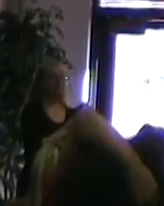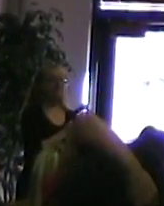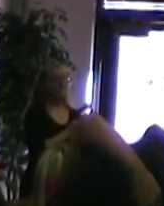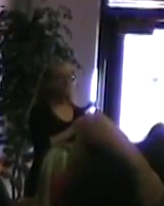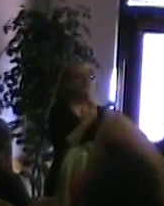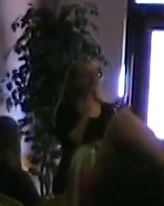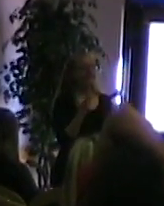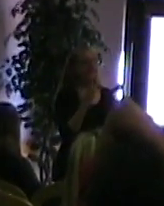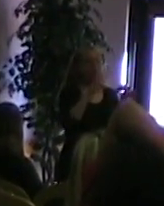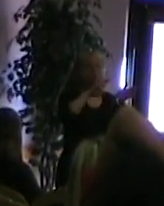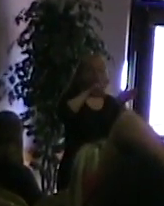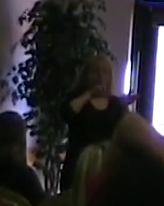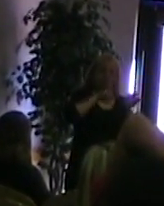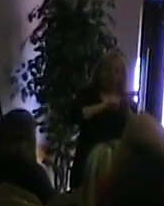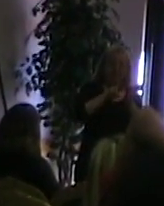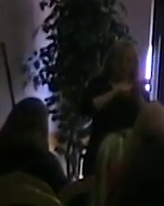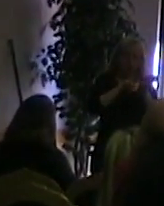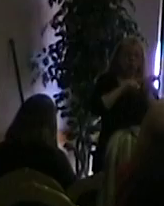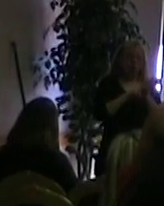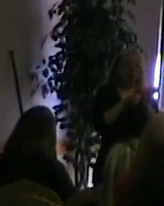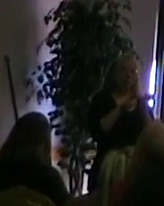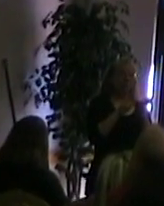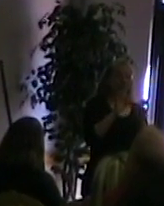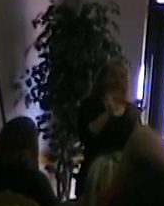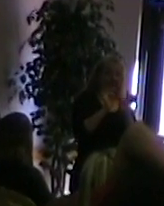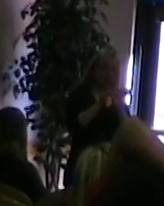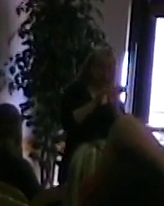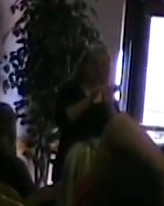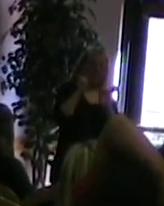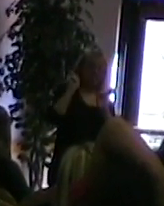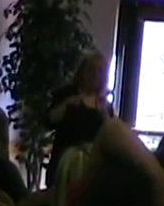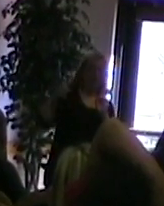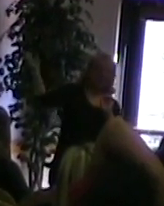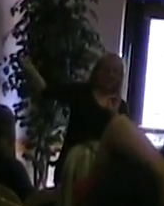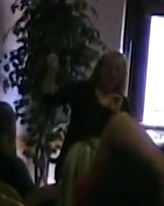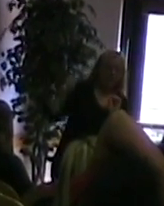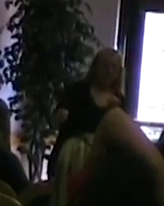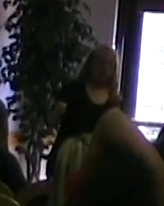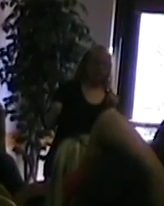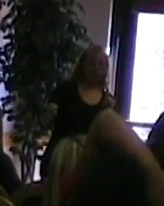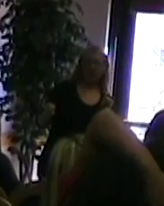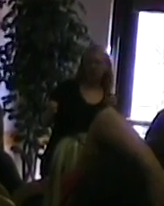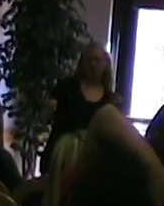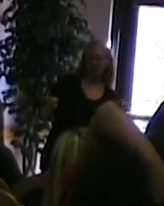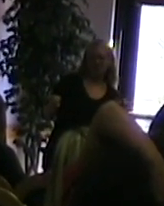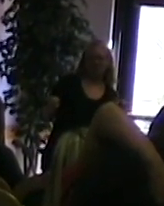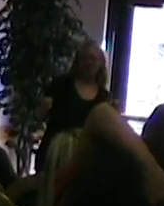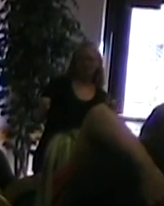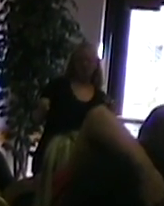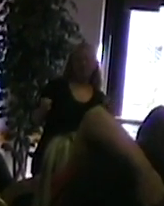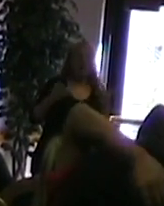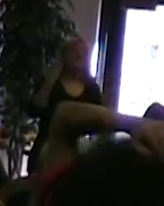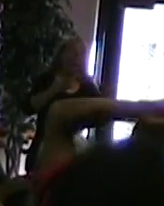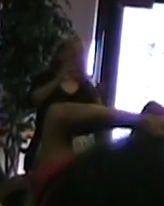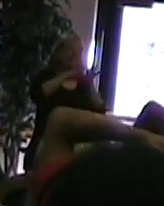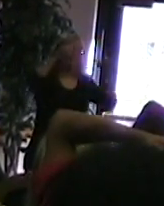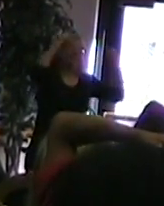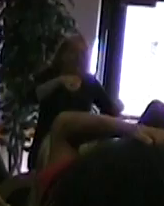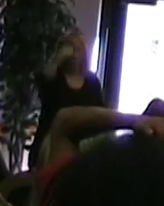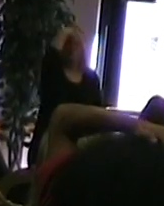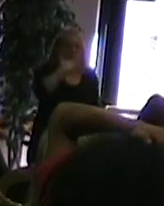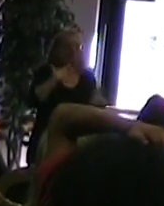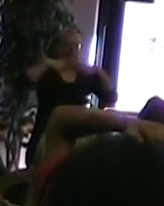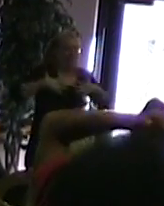somehow involved in this training as well, if there's the equipment that they should have, they'll have it. They understand the